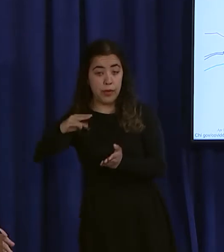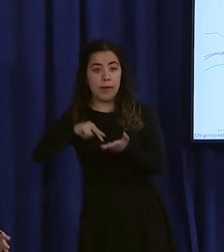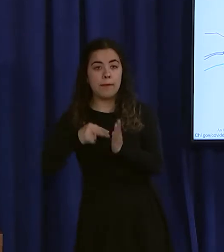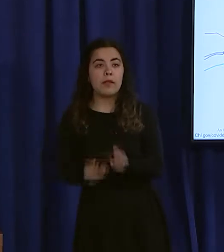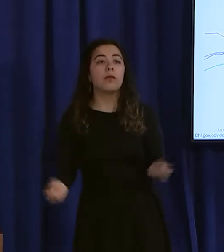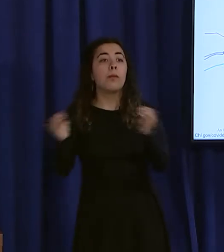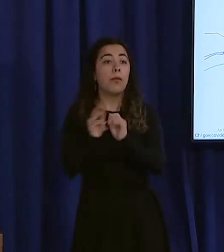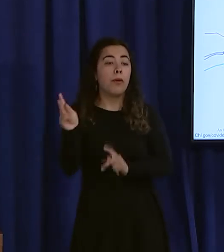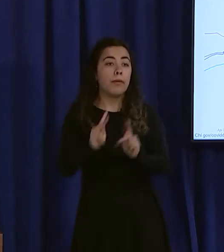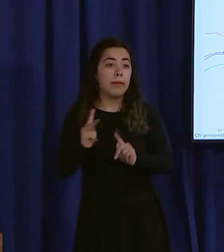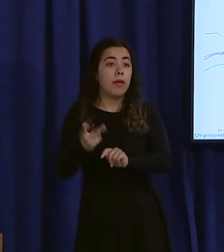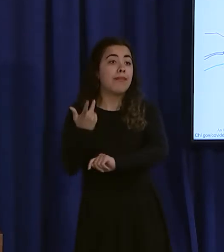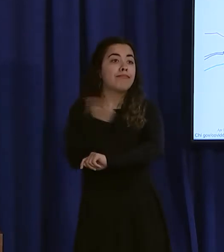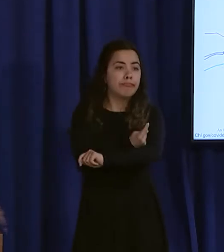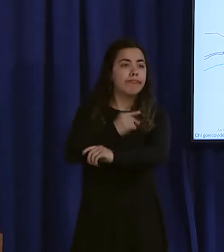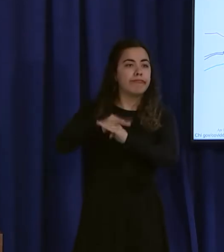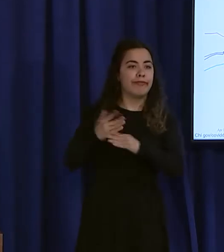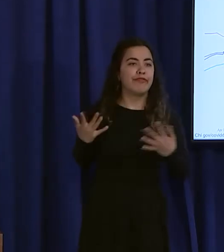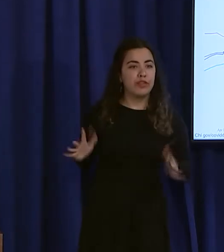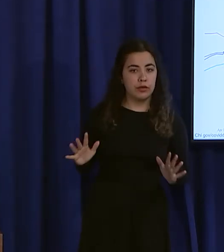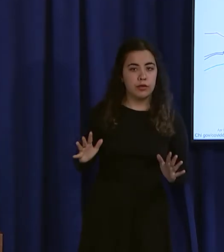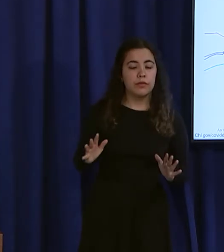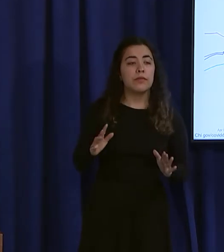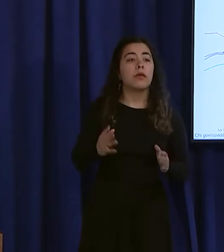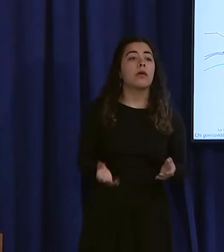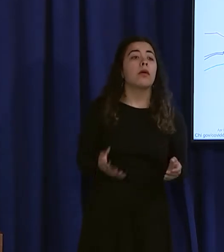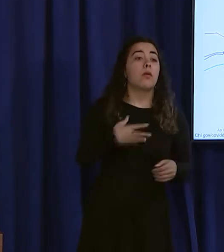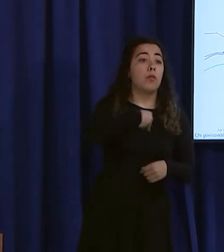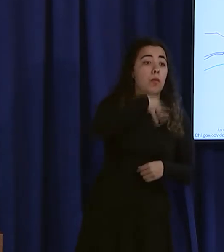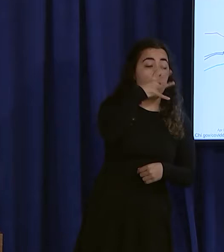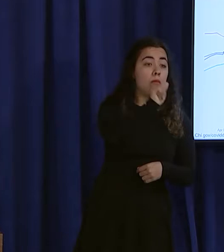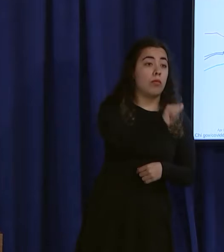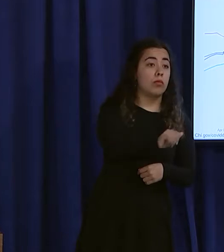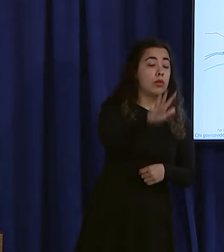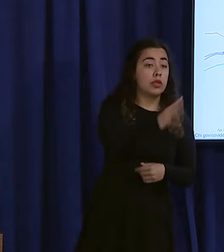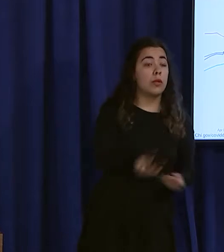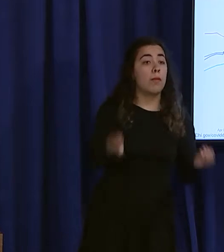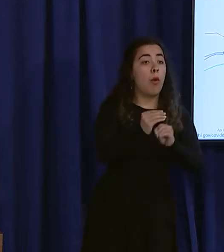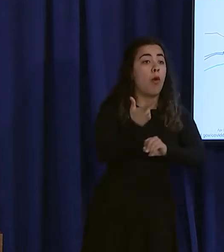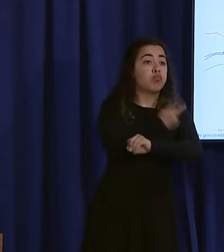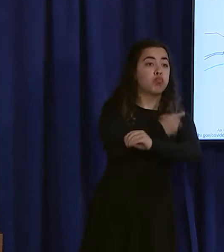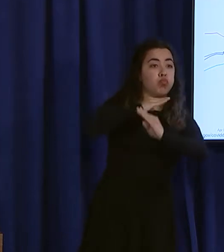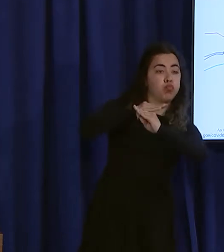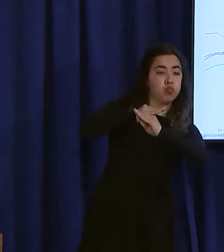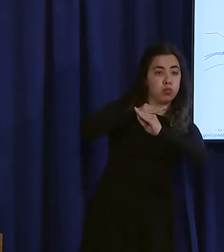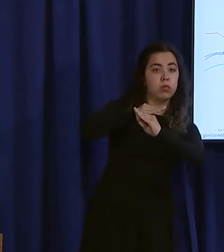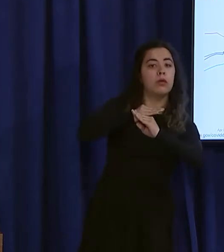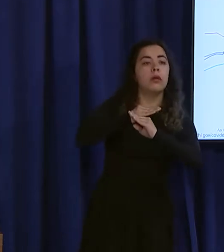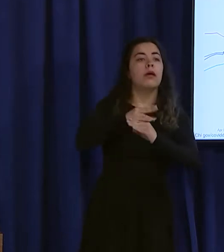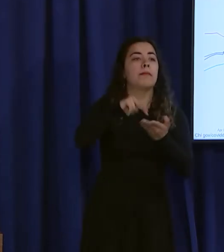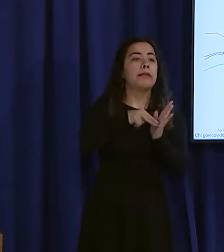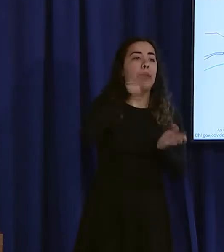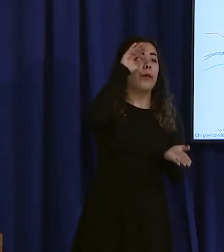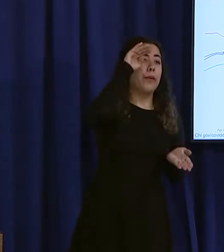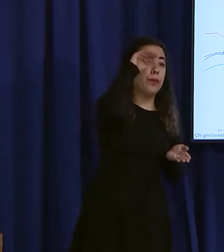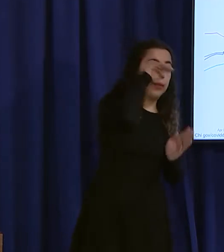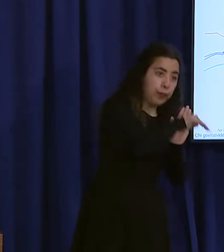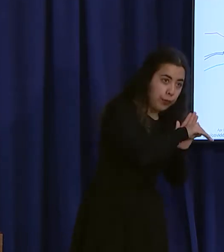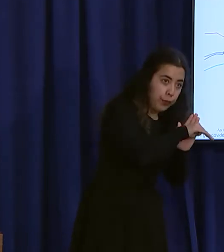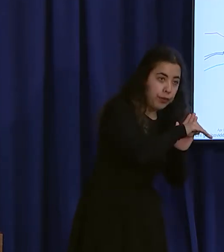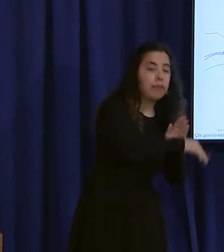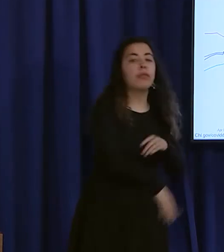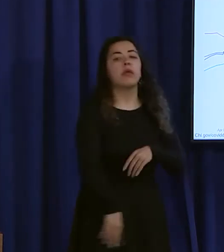white and Asian Chicagoans at this point get vaccinated, and we're seeing lower case rates. We've seen in the middle, Latinx Chicagoans